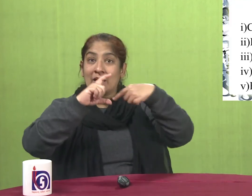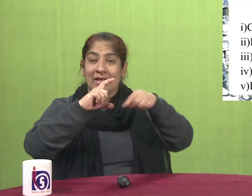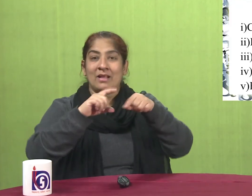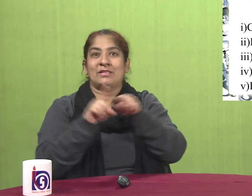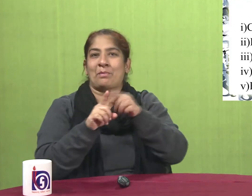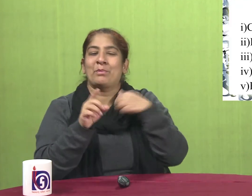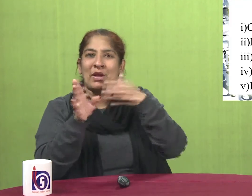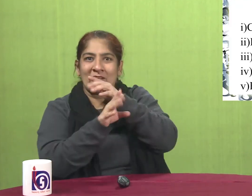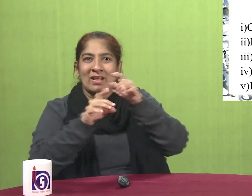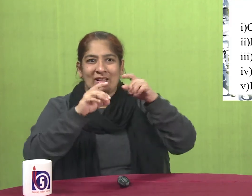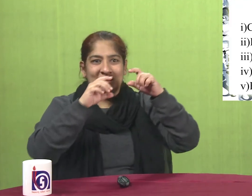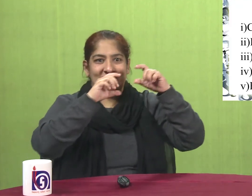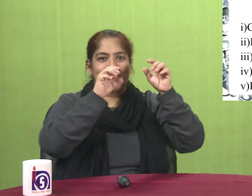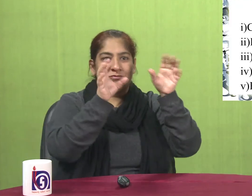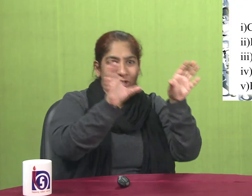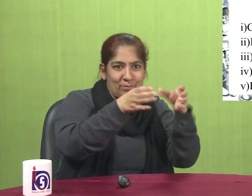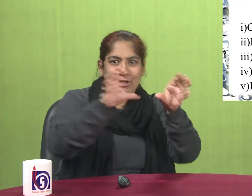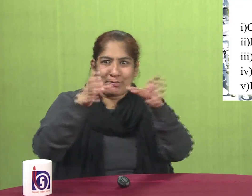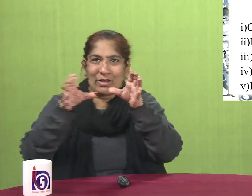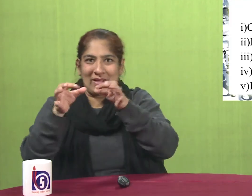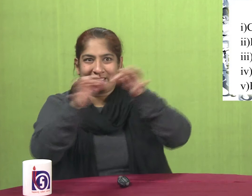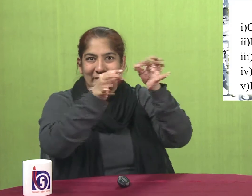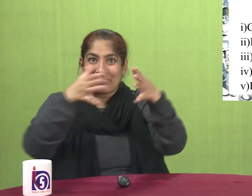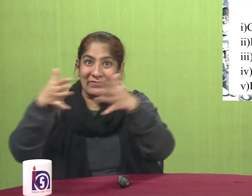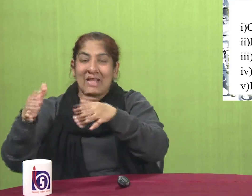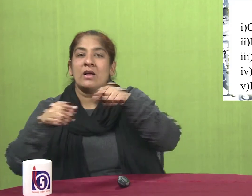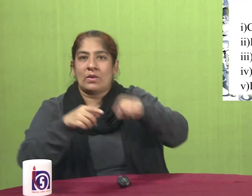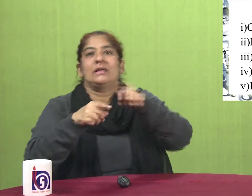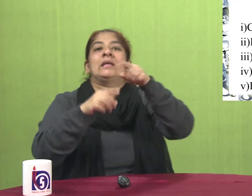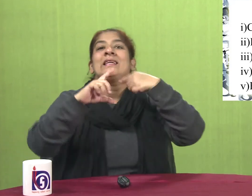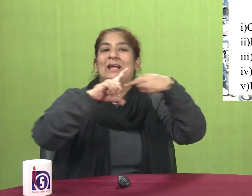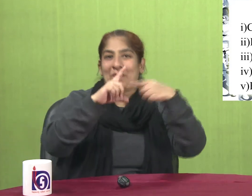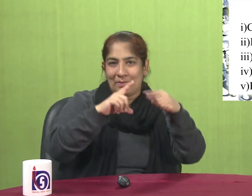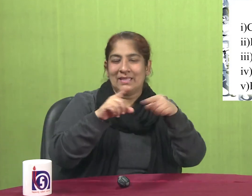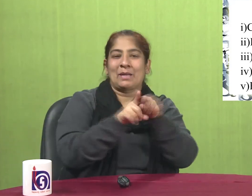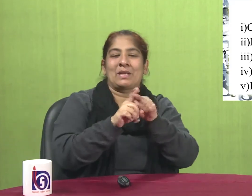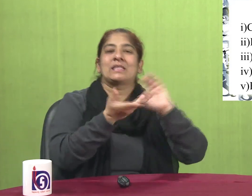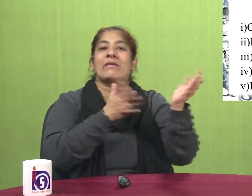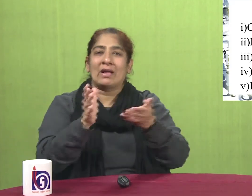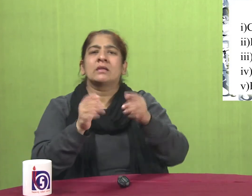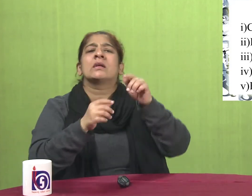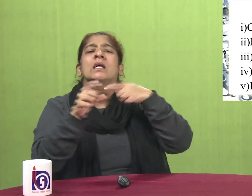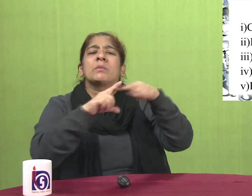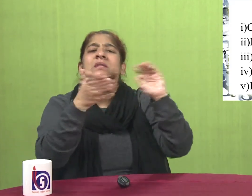Dear friends, we will learn about mail services. So what are the mail services? The first